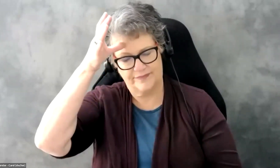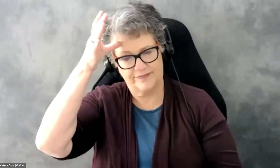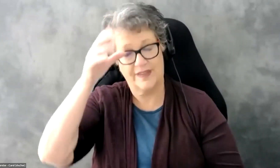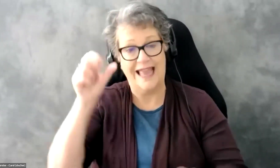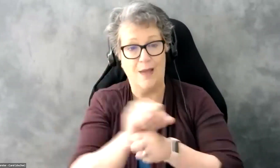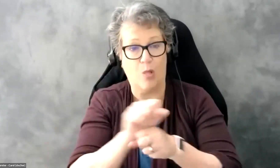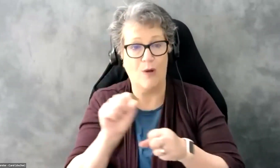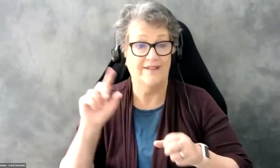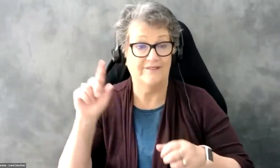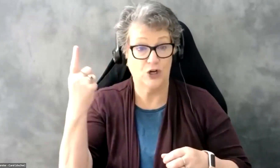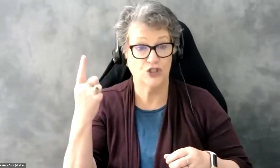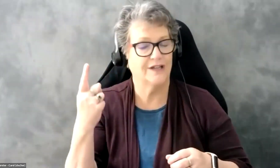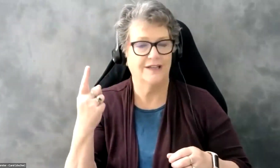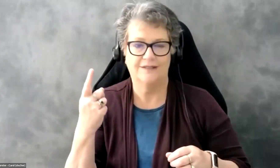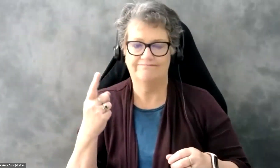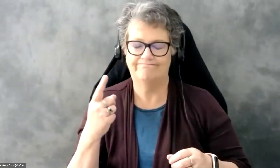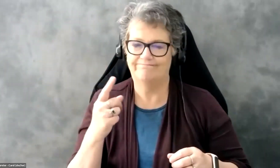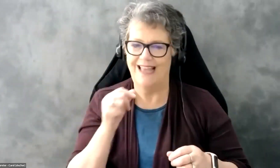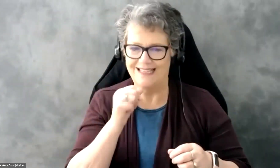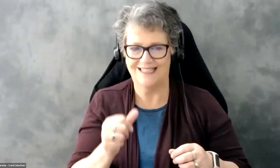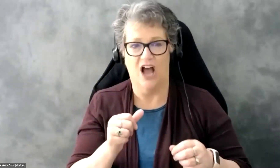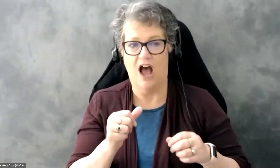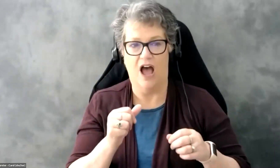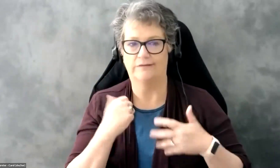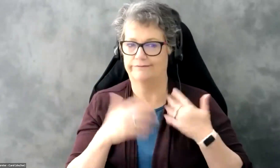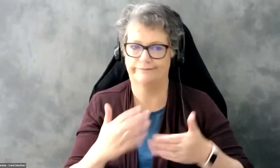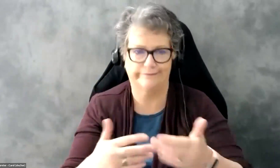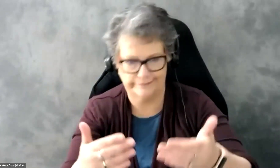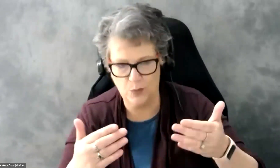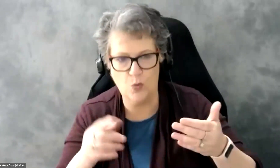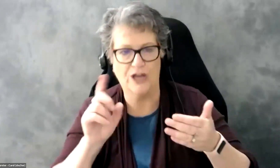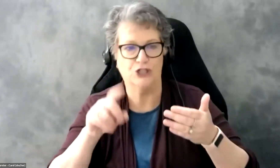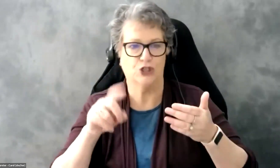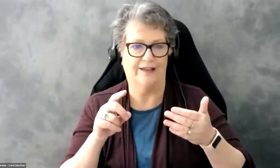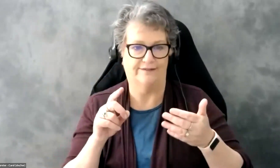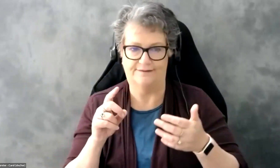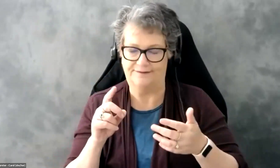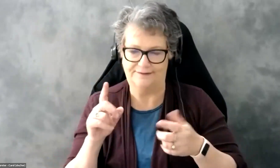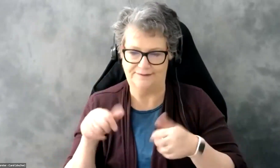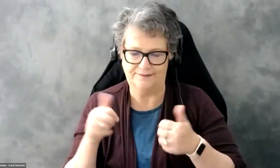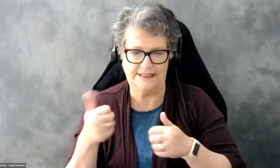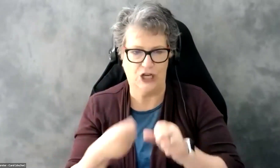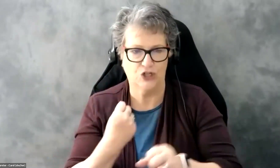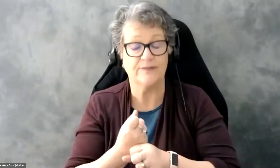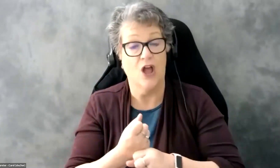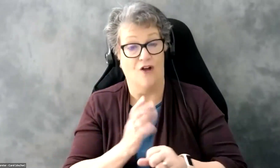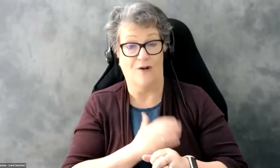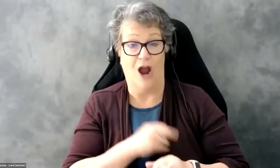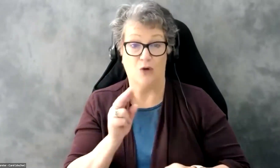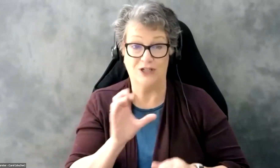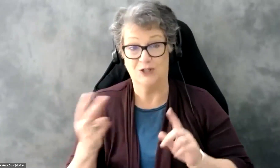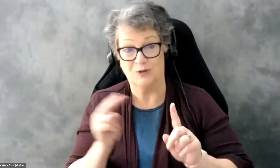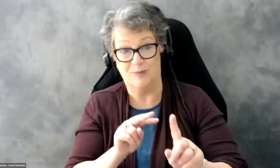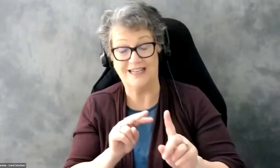Employment First has not gotten off the way it should have or could have over the last decade or so. And so I will just say, from our regional center